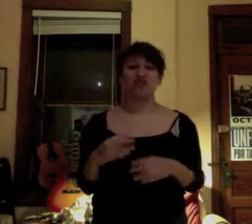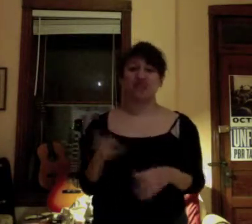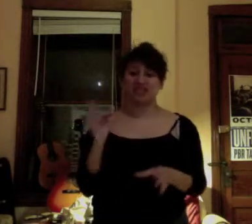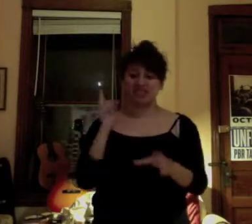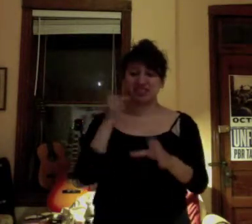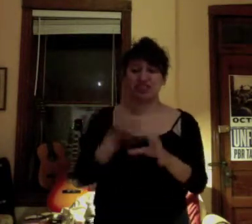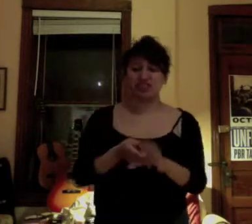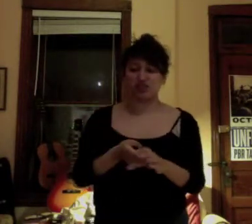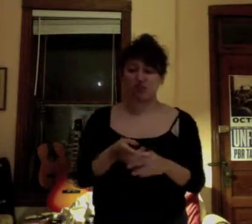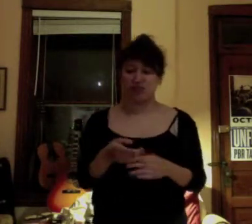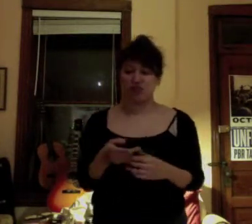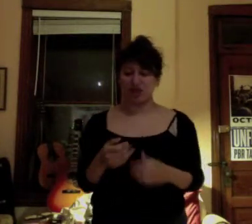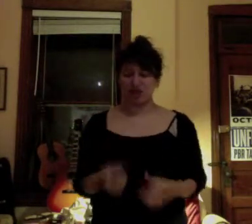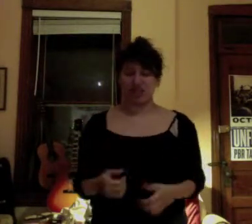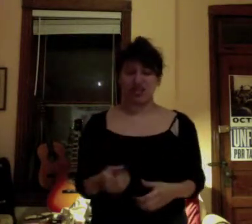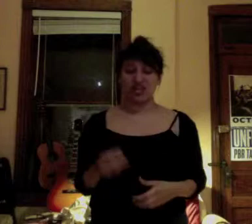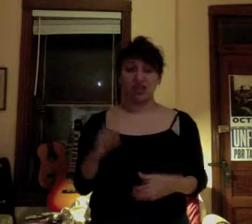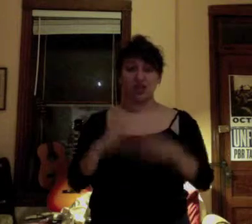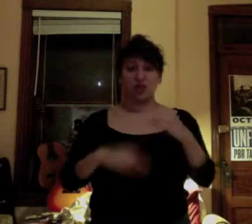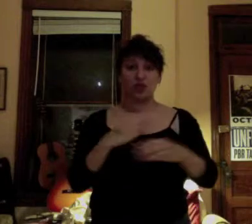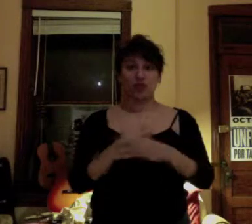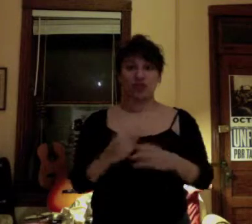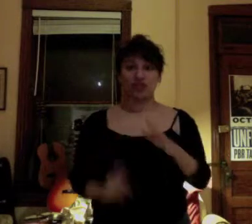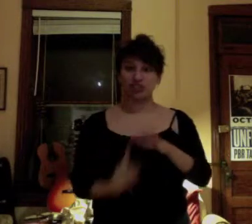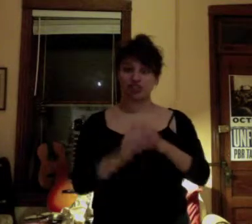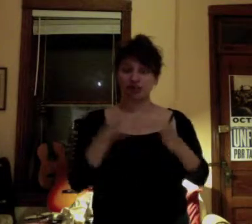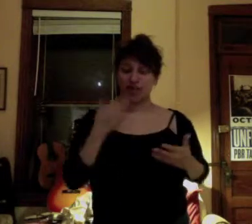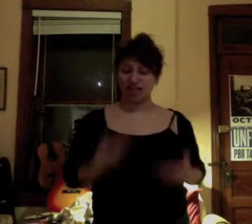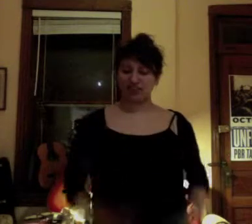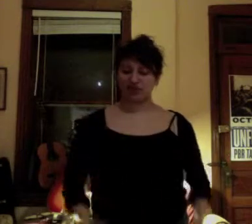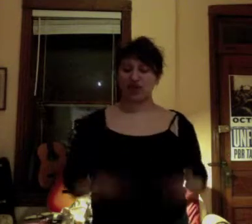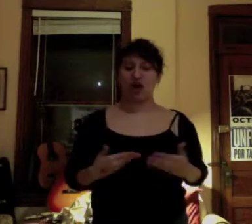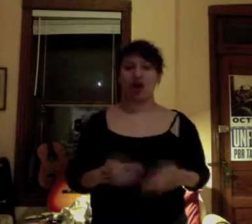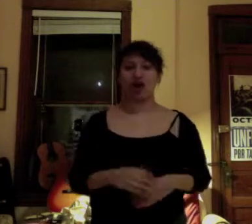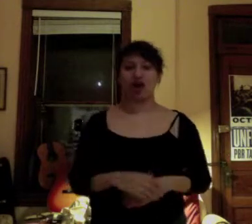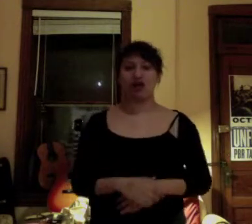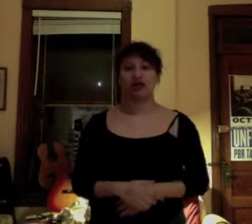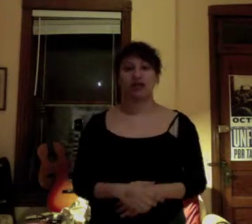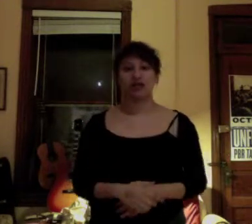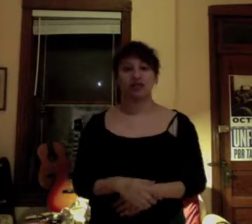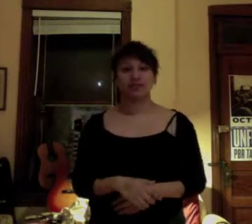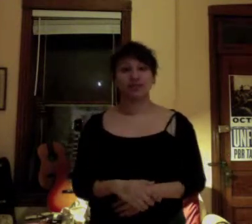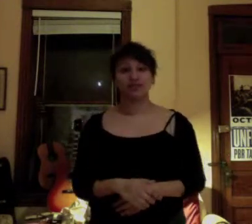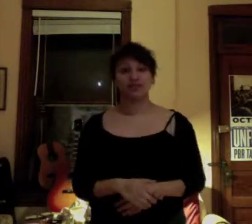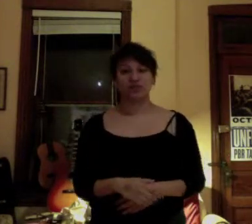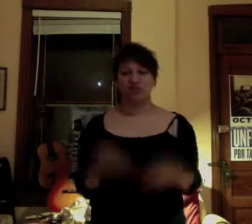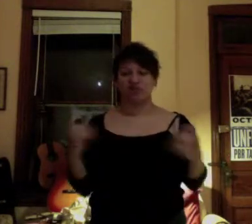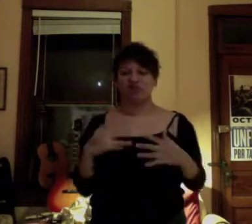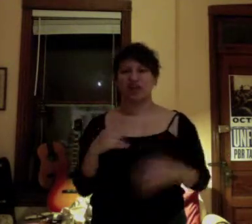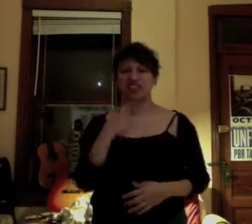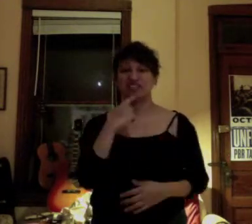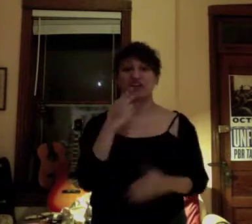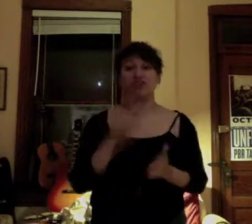way because of our fears. Well, sad to say, it's not possible to do away with fear